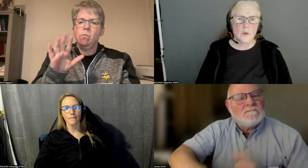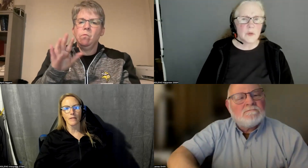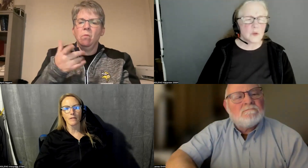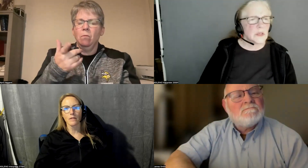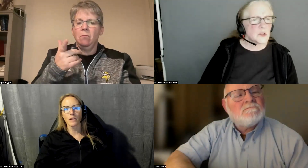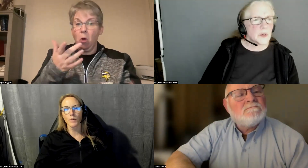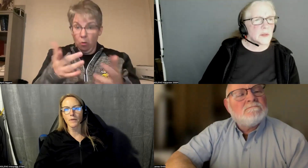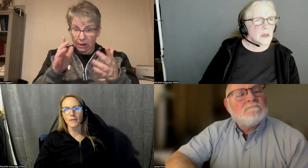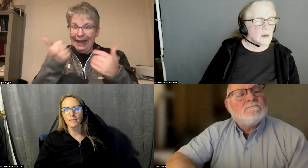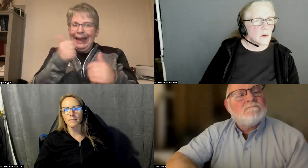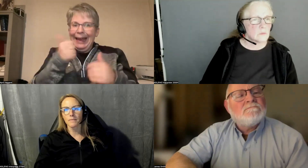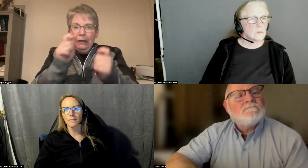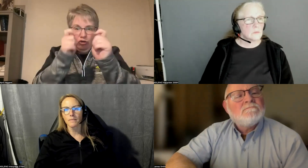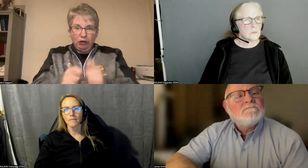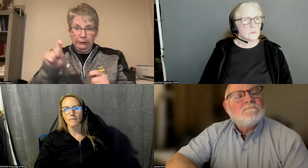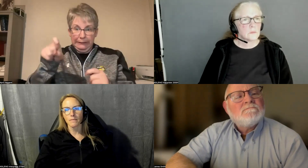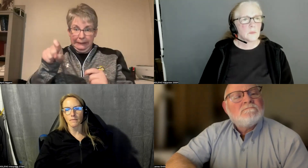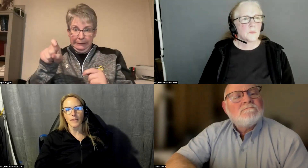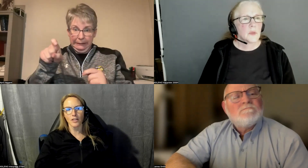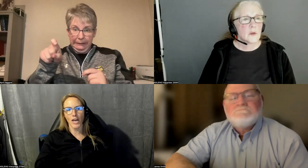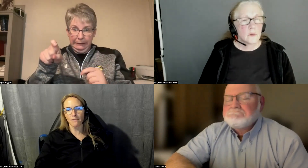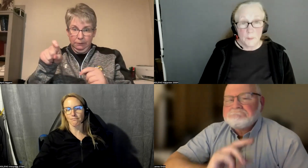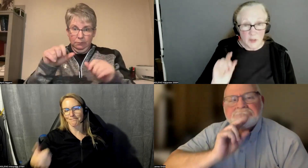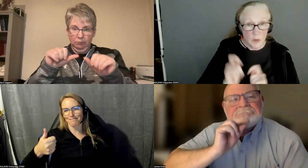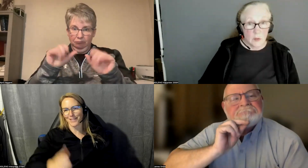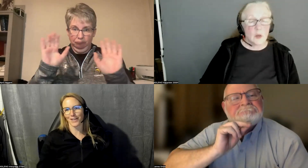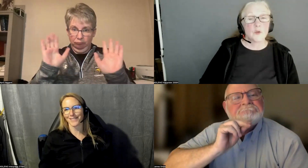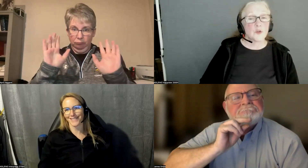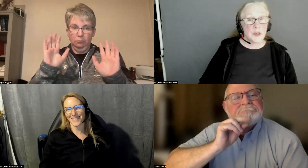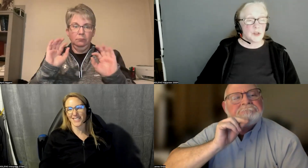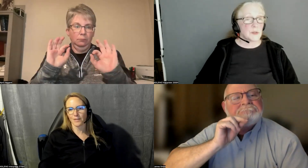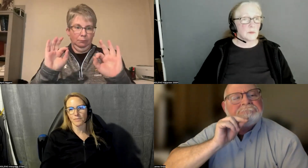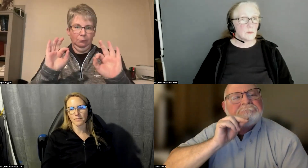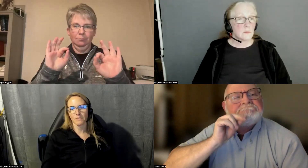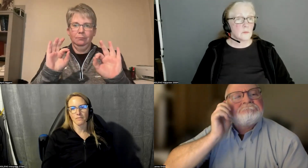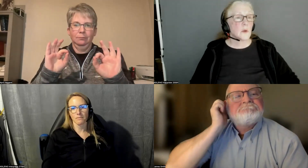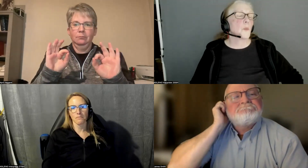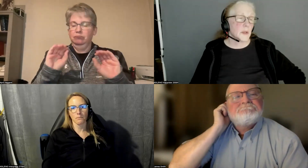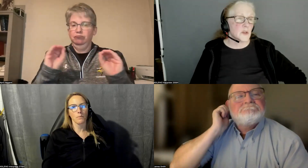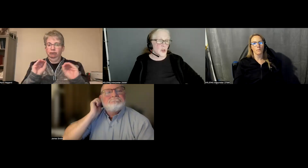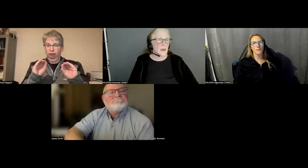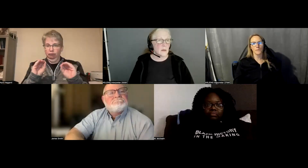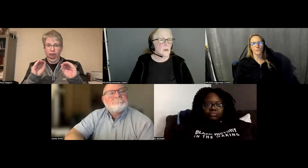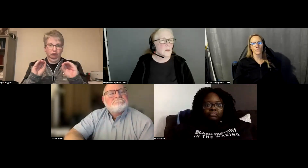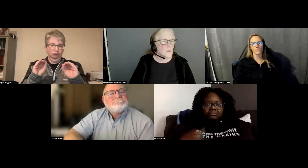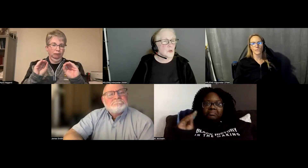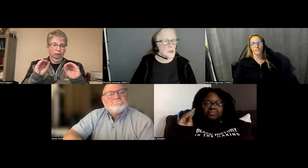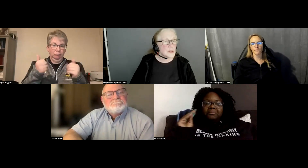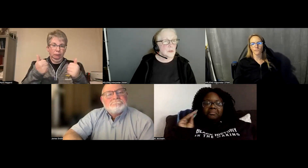Accounting? Do we need to put anything in the chat? No, no changes. We'll put it in the chat. No, no